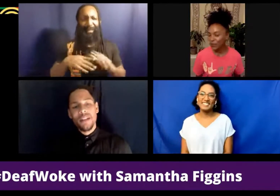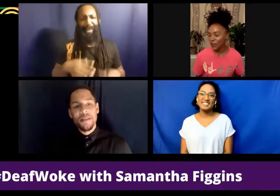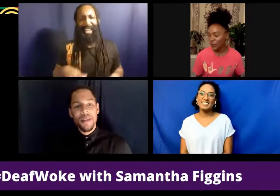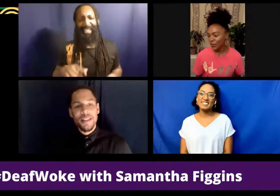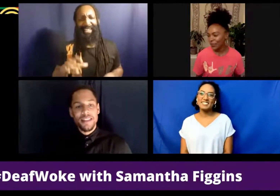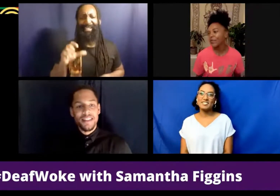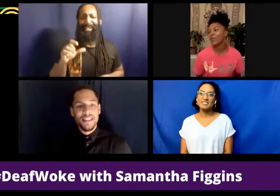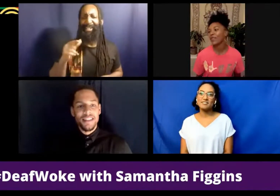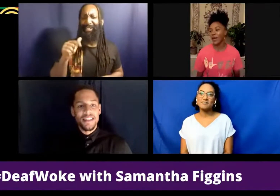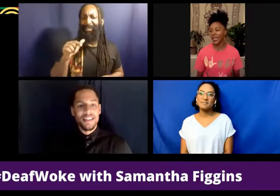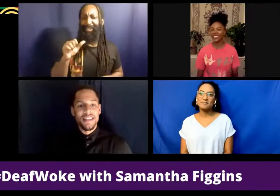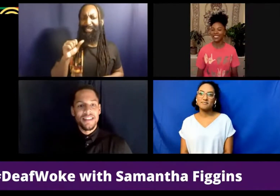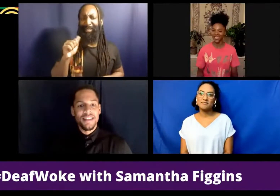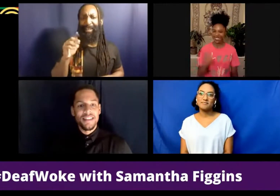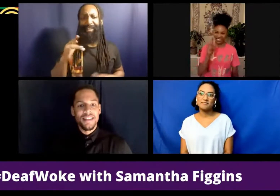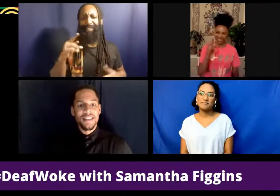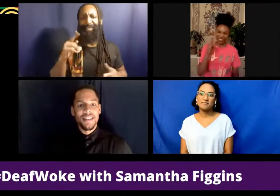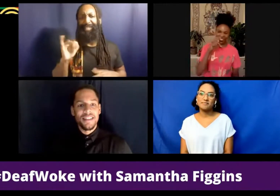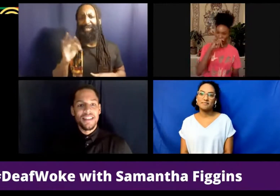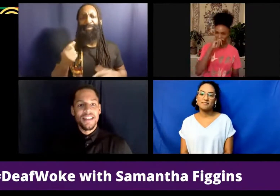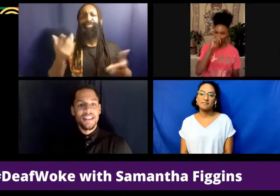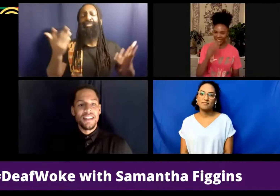Let's go back to the basics.